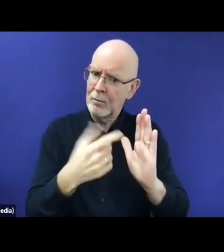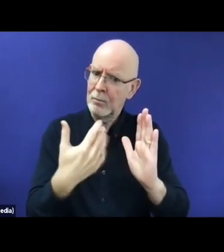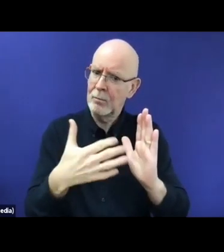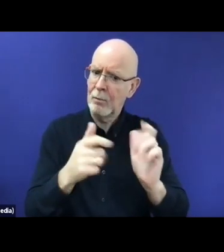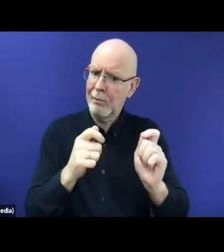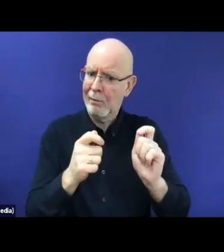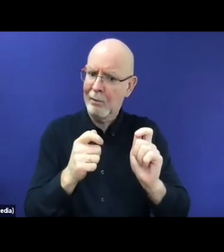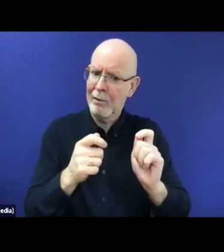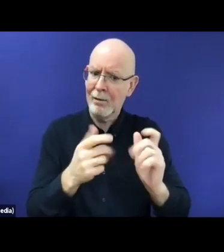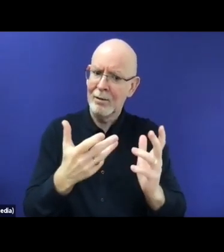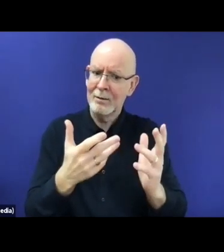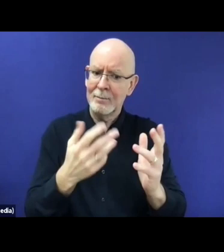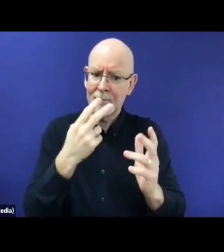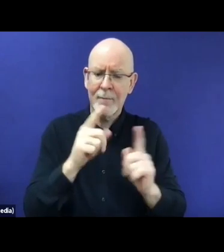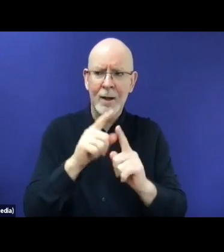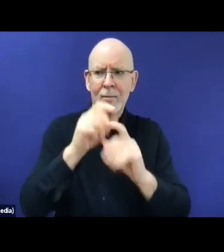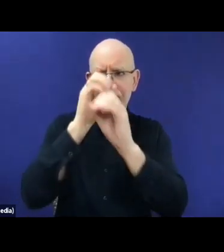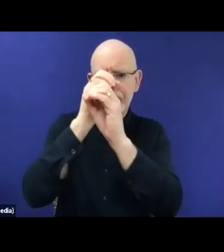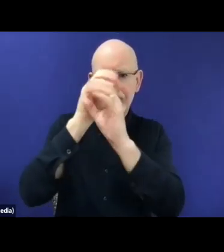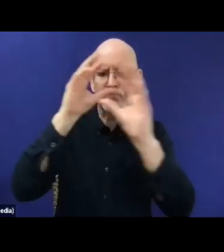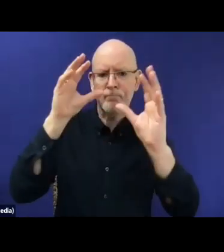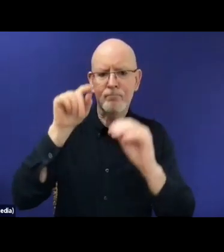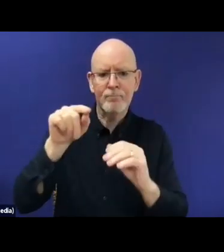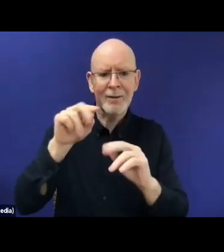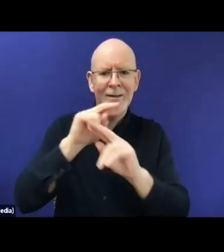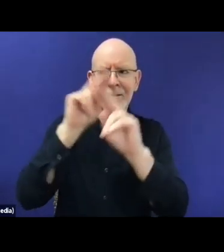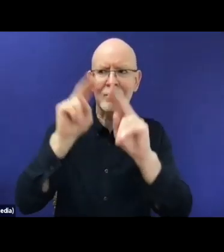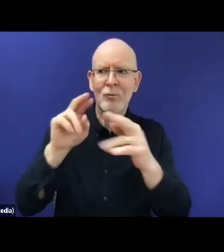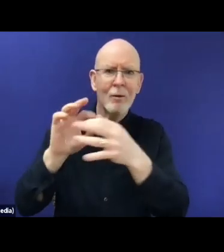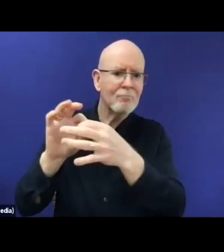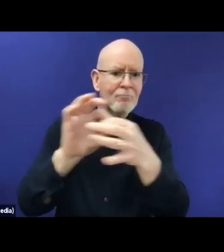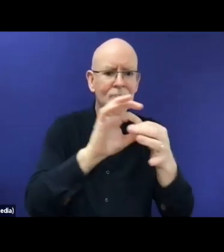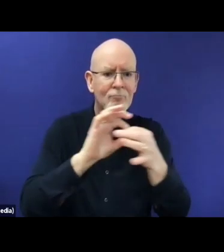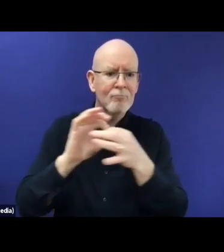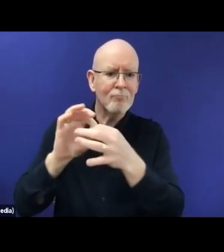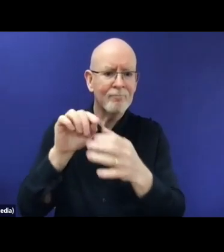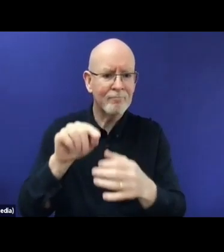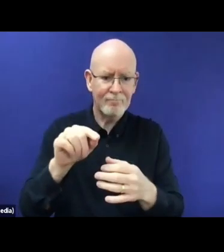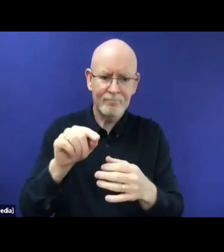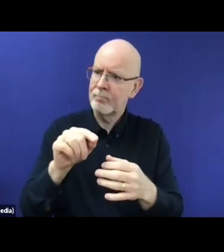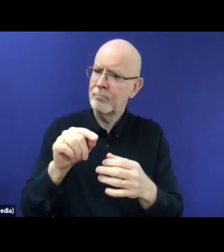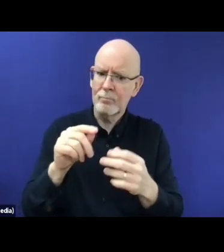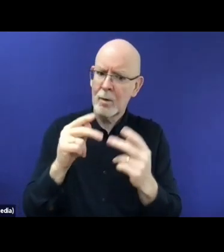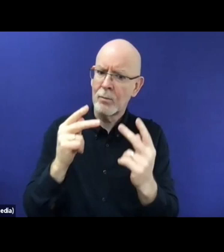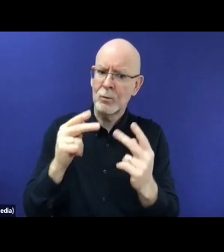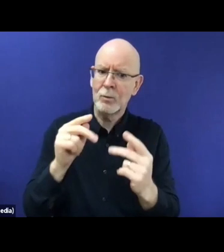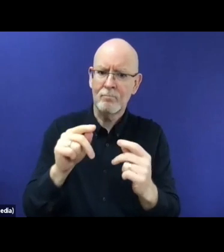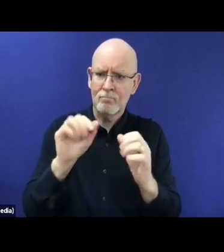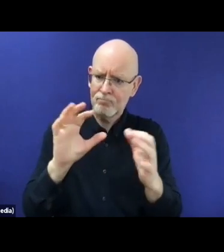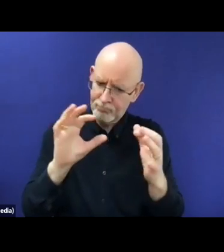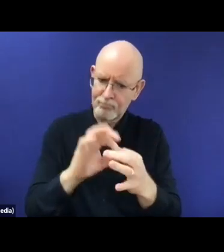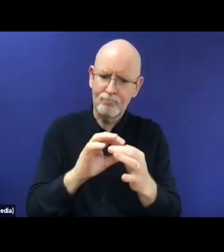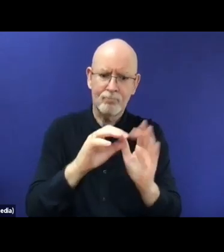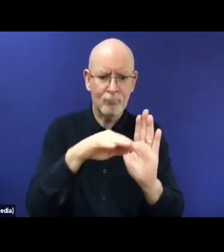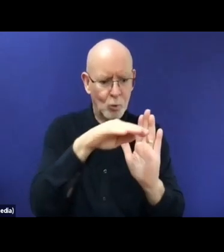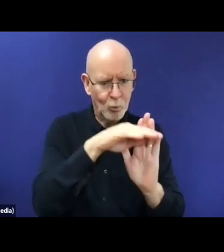international relations that speaks to rules. And of course, our mandate is both entrenched in